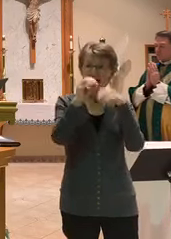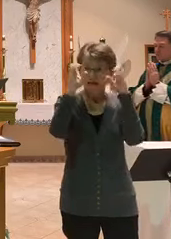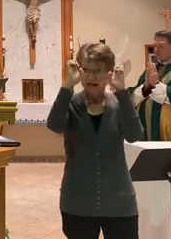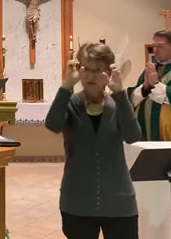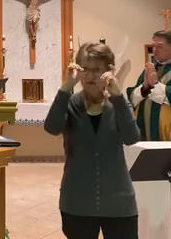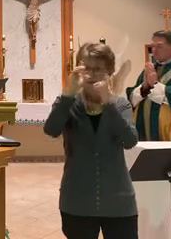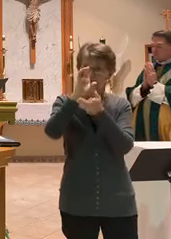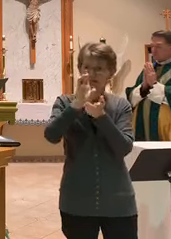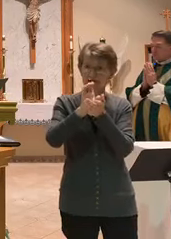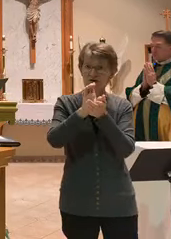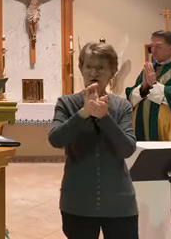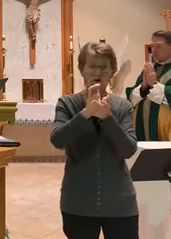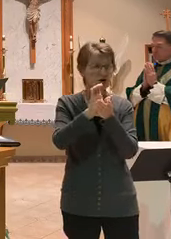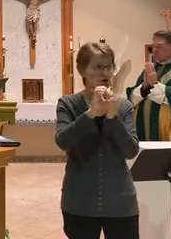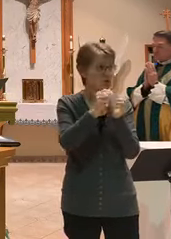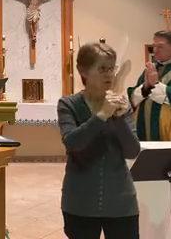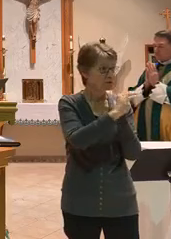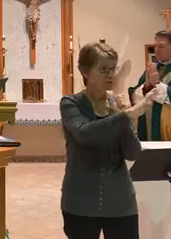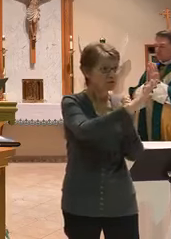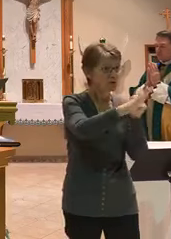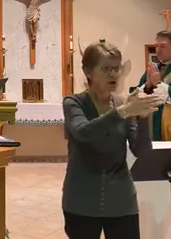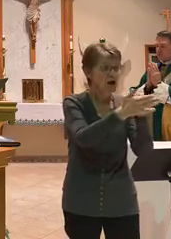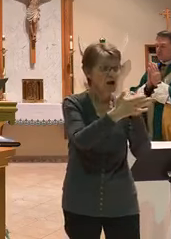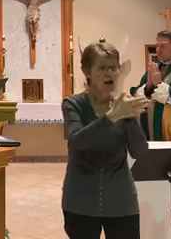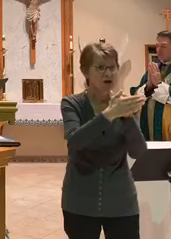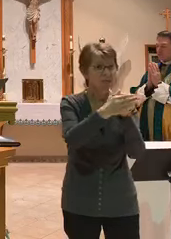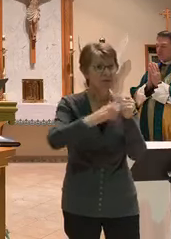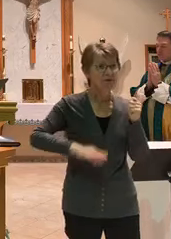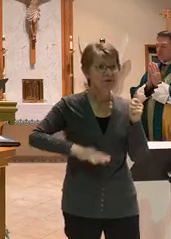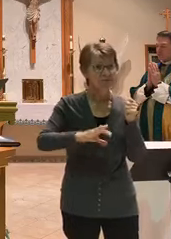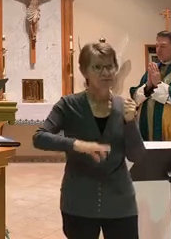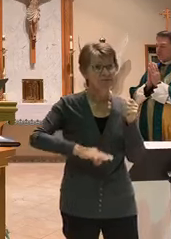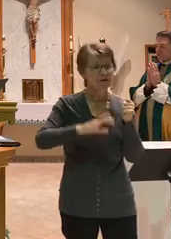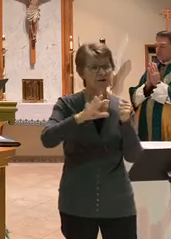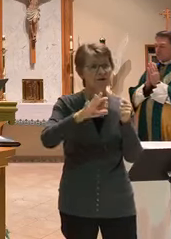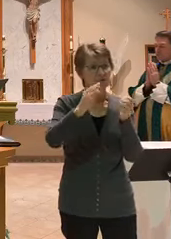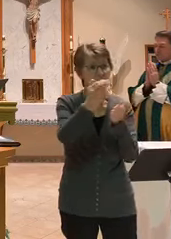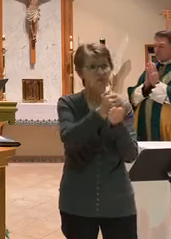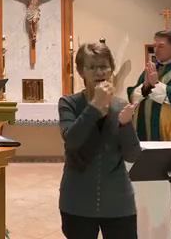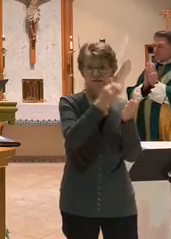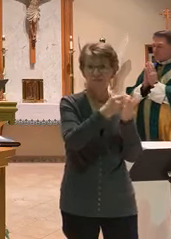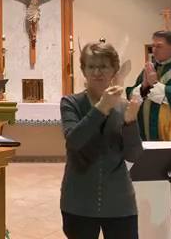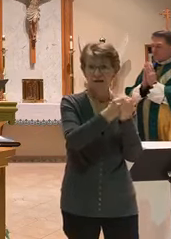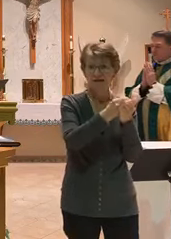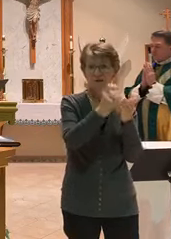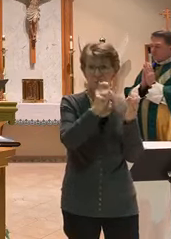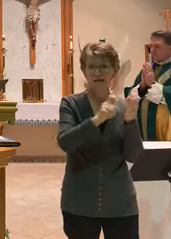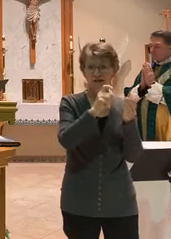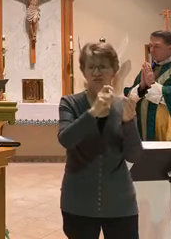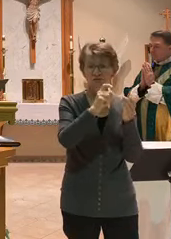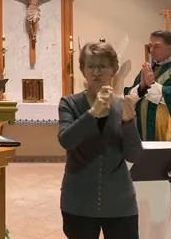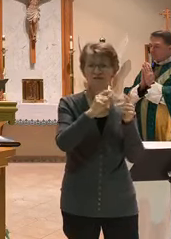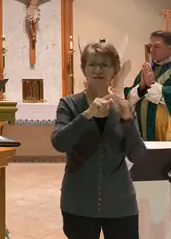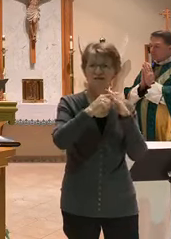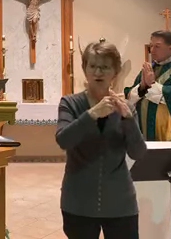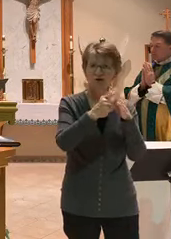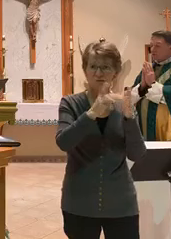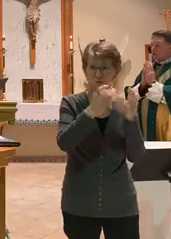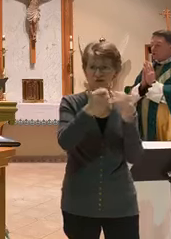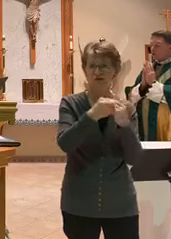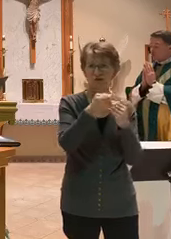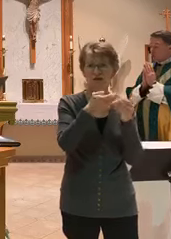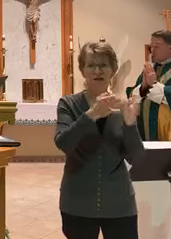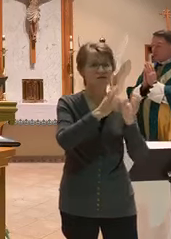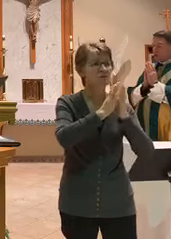the generosity of our good people, may we be able to raise the funds we need to begin this project. Let us pray to